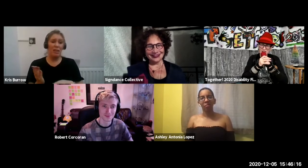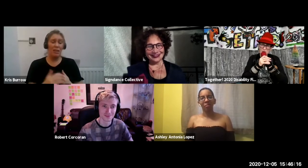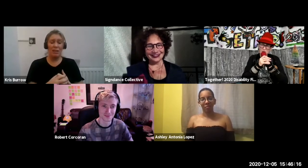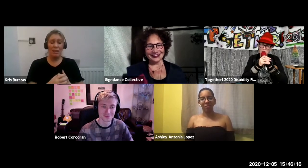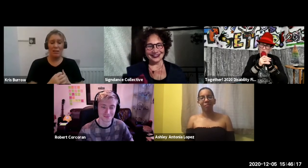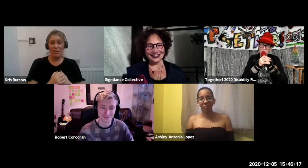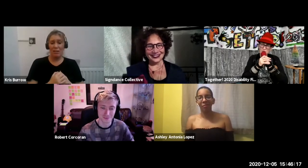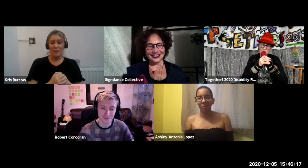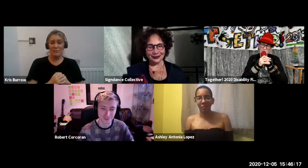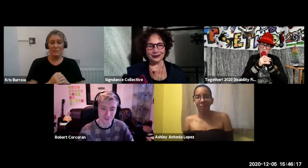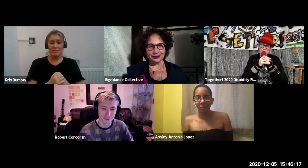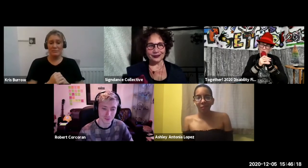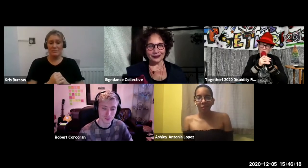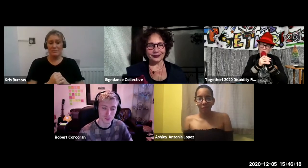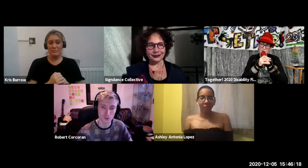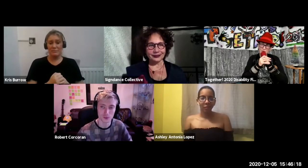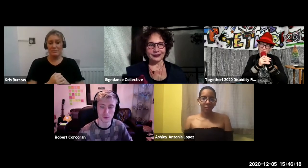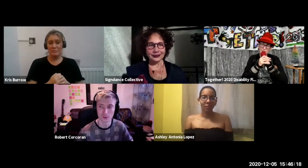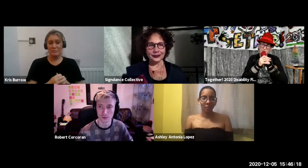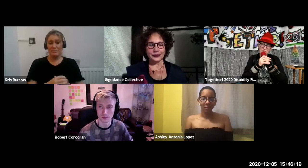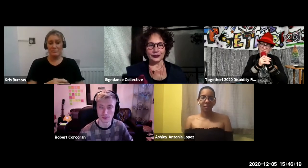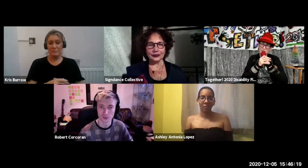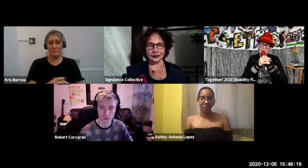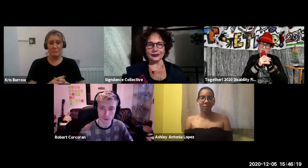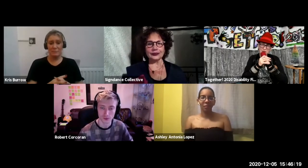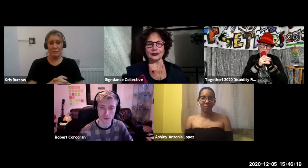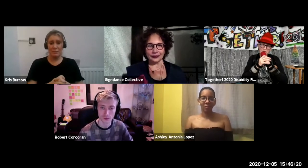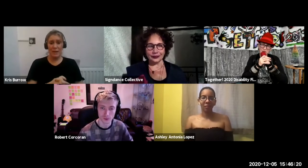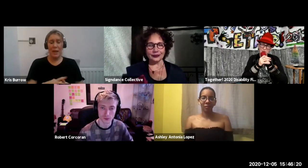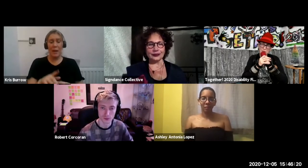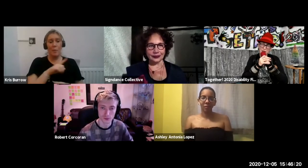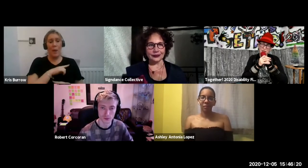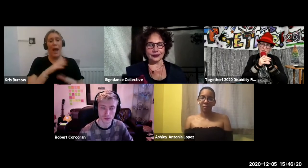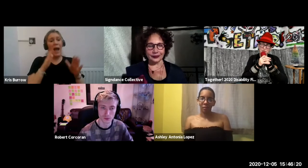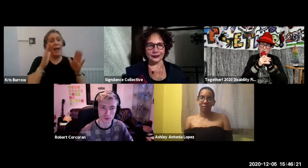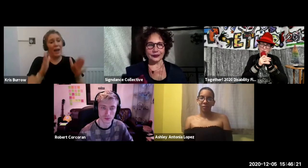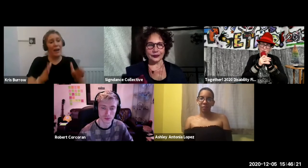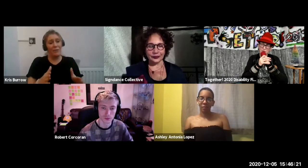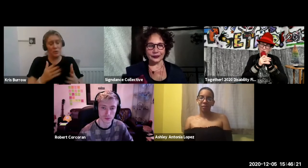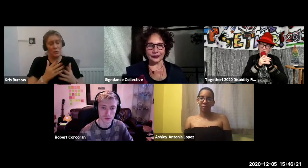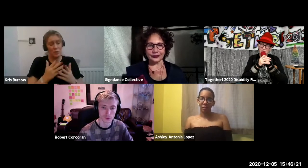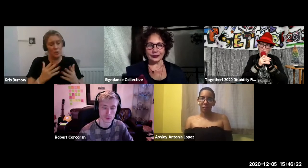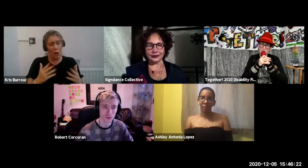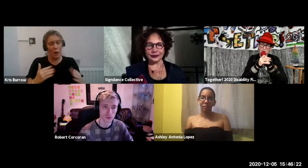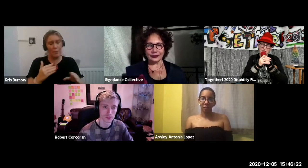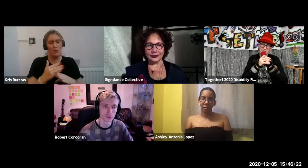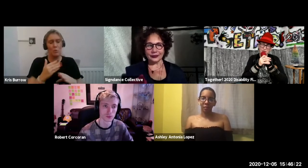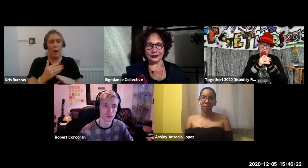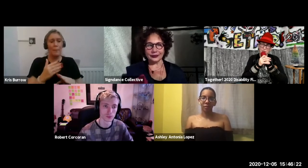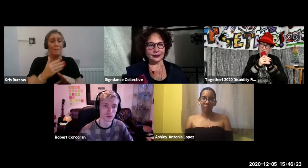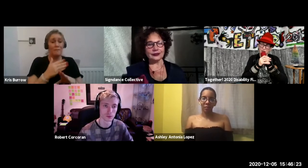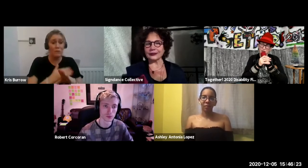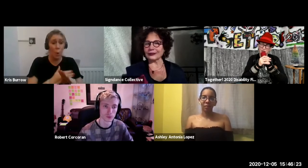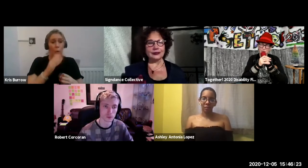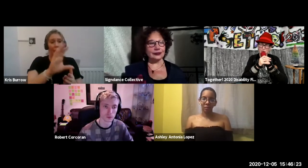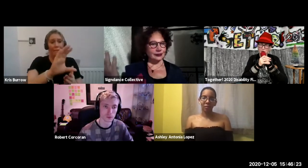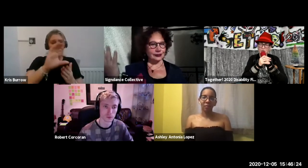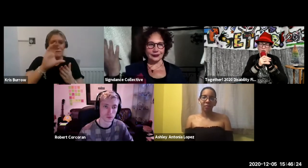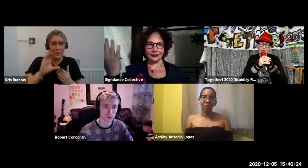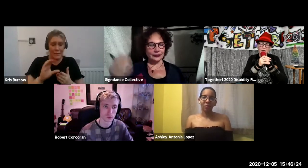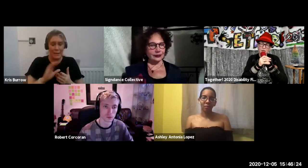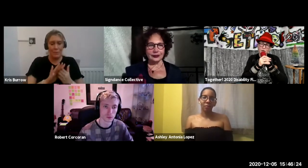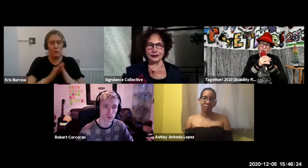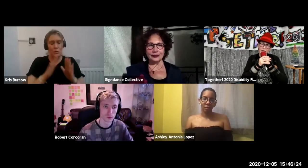Yeah, that's for sure. I mean, you've got to do so much work before you get the money that's never paid if you're not going to enjoy it when it gets moving